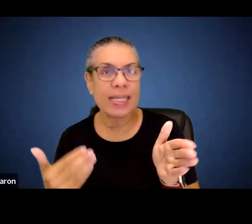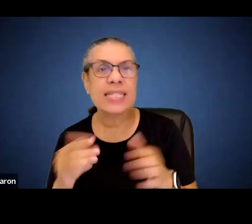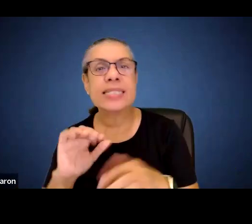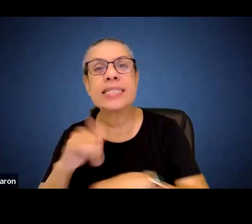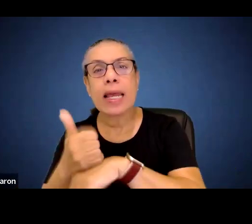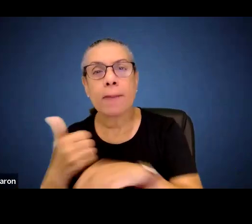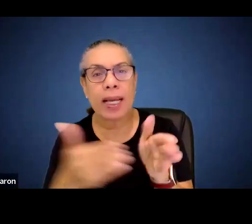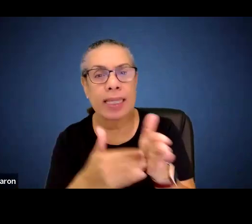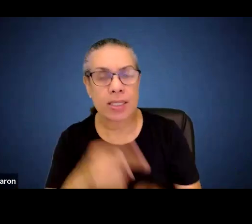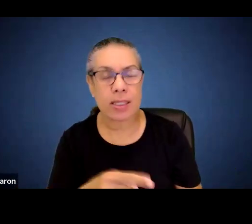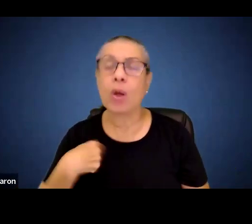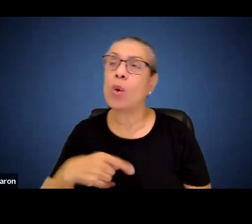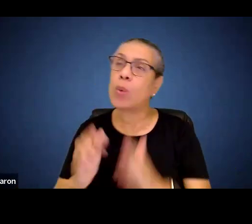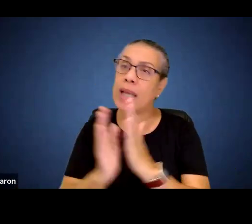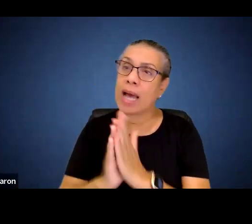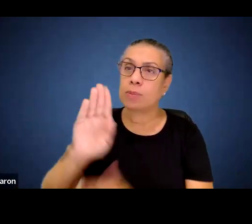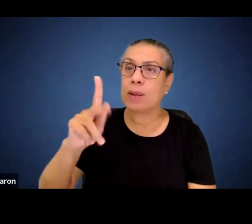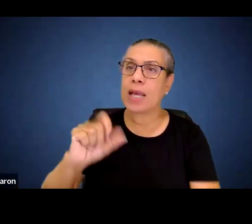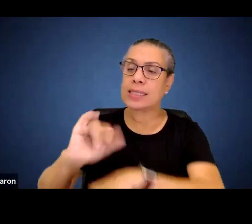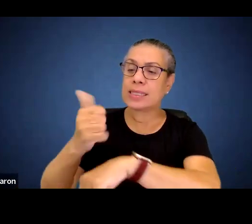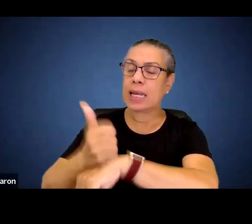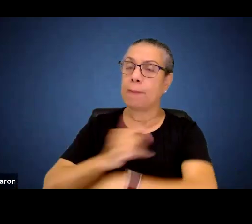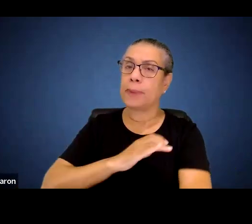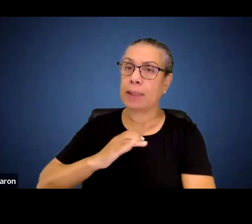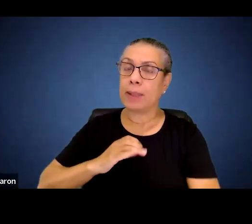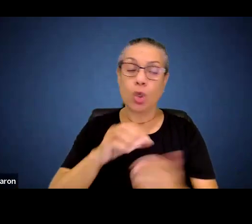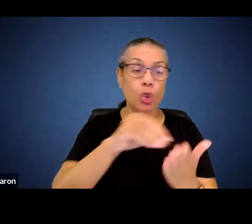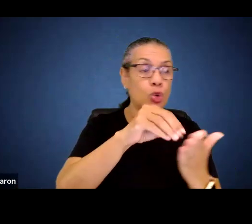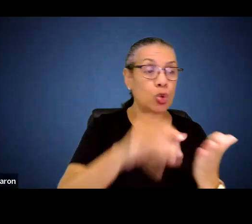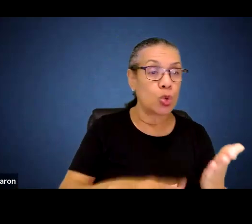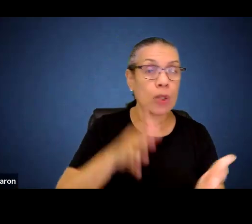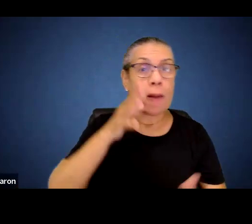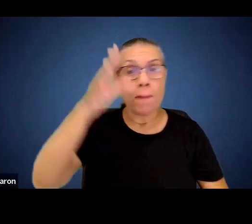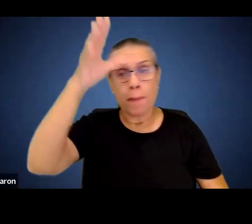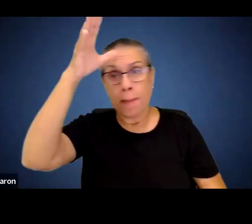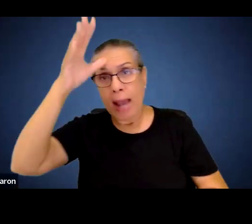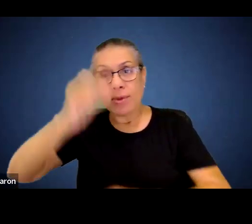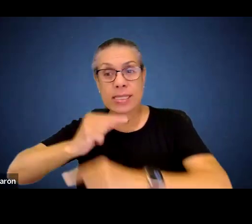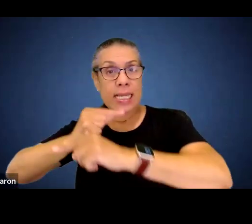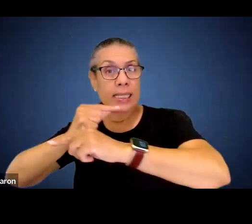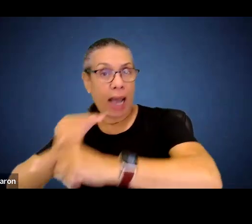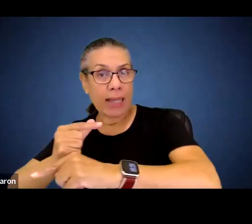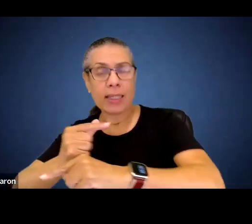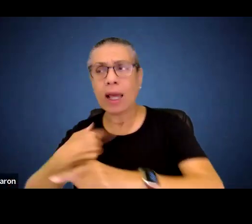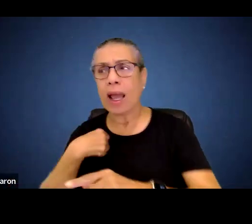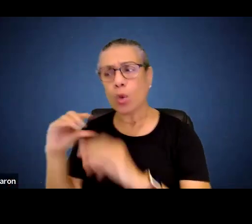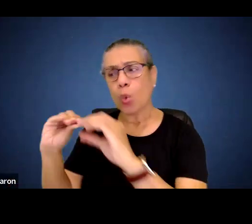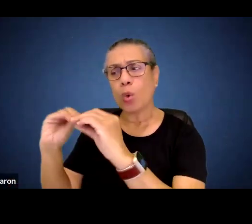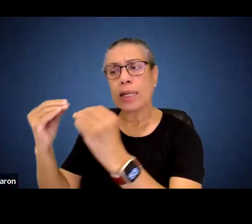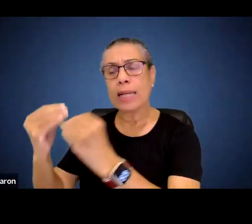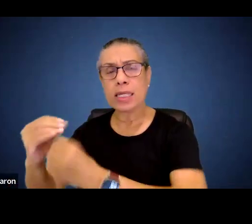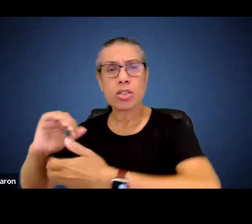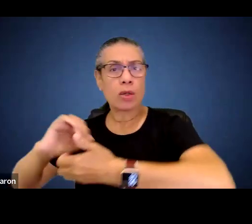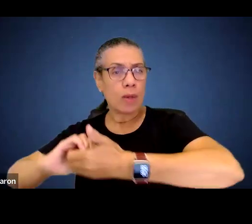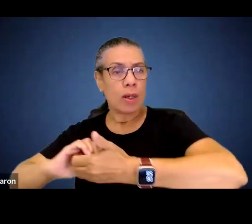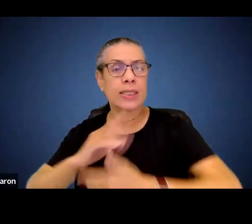Sociedad Latina is requesting that BPS create a committee that includes students, parents, guardians, and external organizations that work with youth to advise on the BPS no